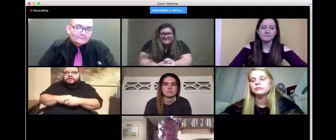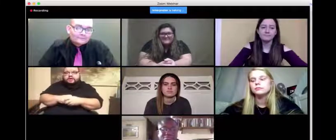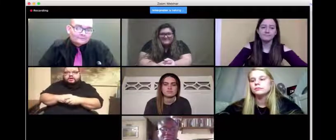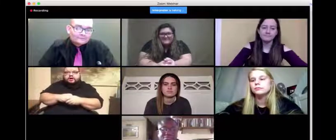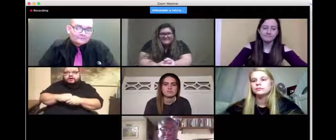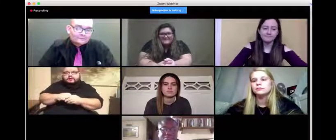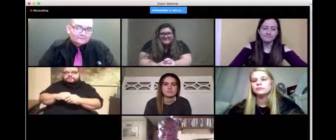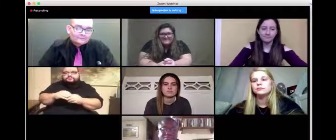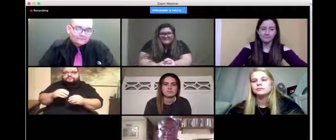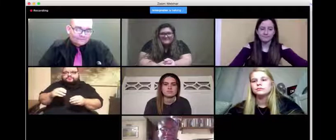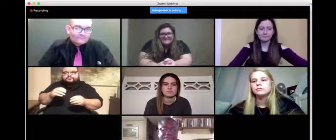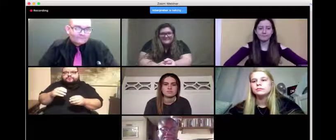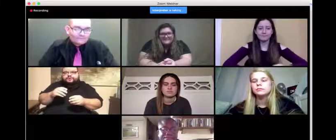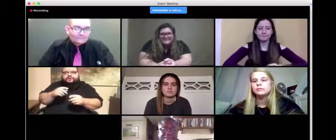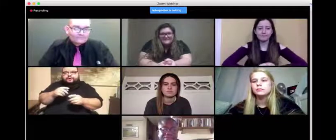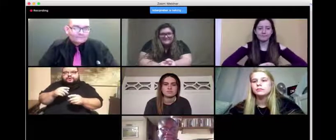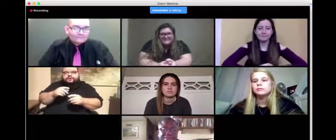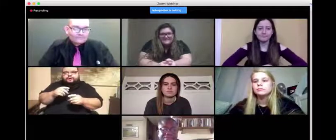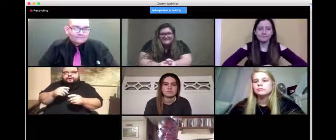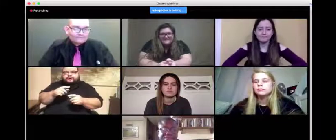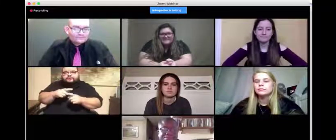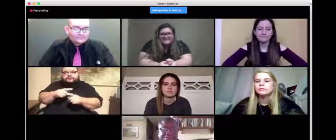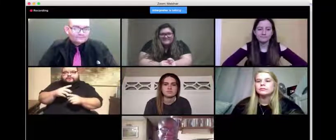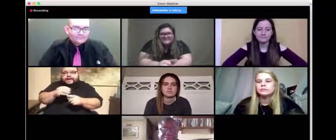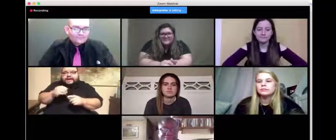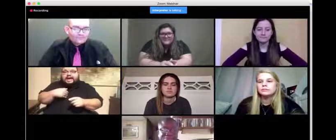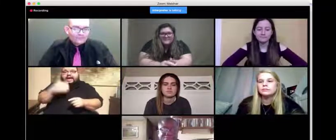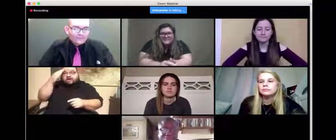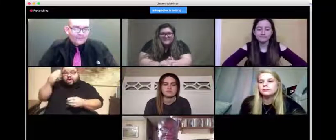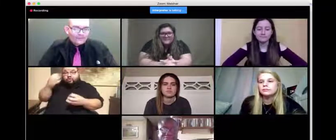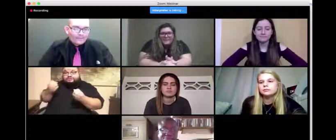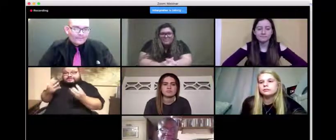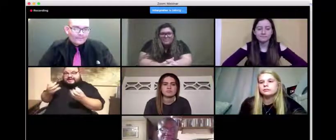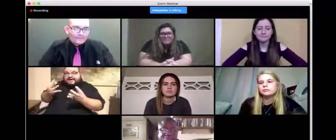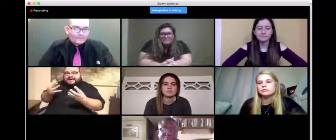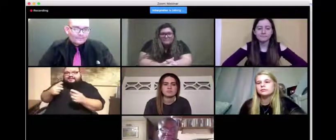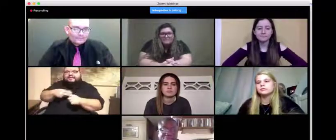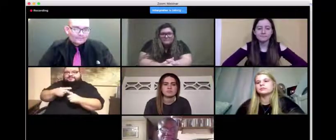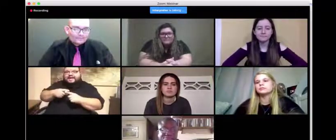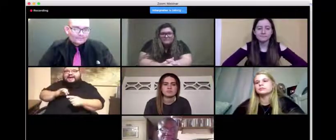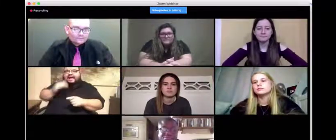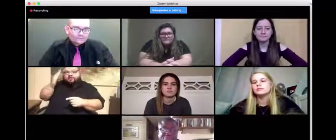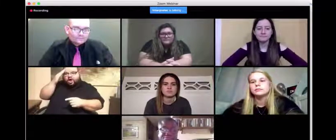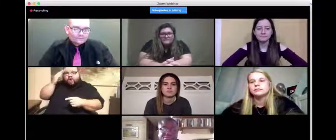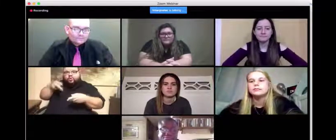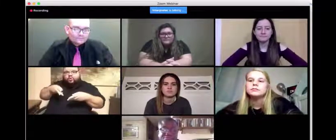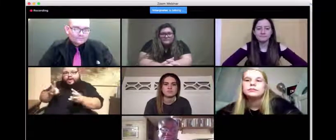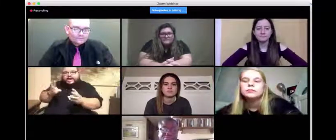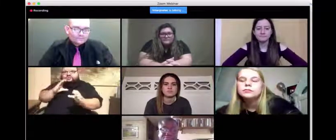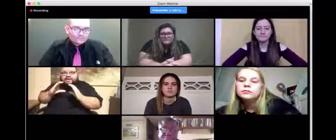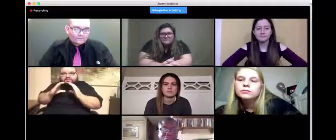because if I know sign language, then I have a way to communicate. And my father was deaf,